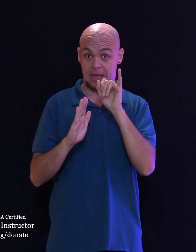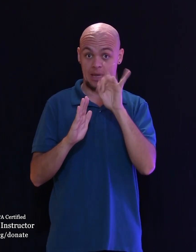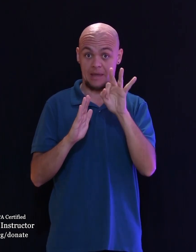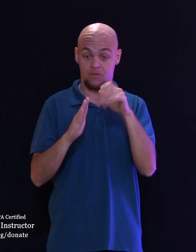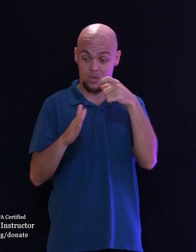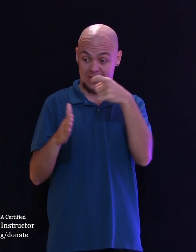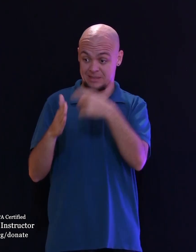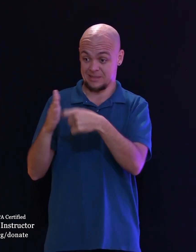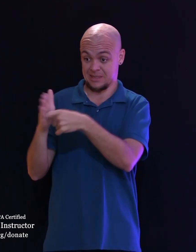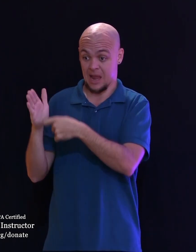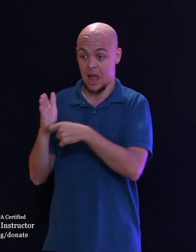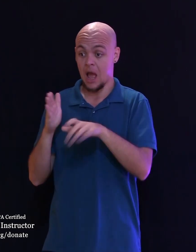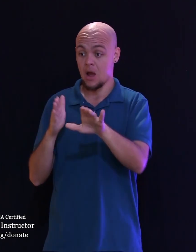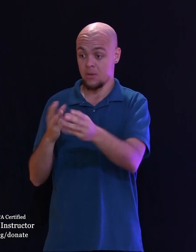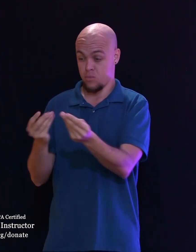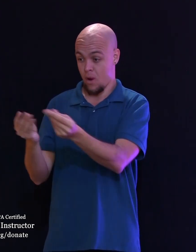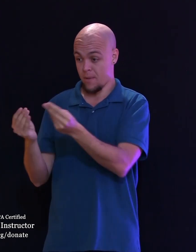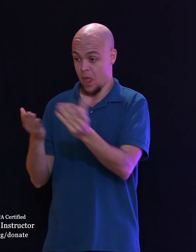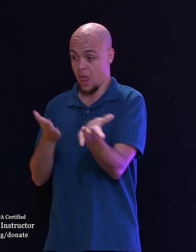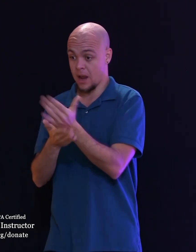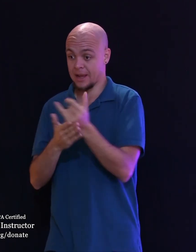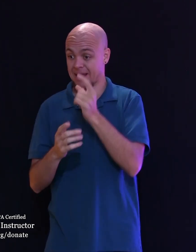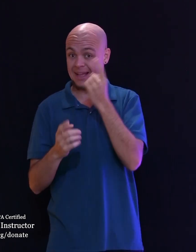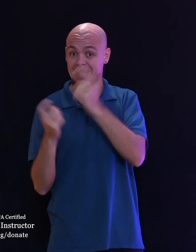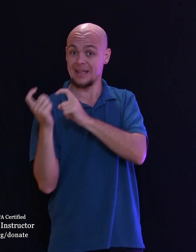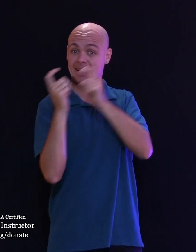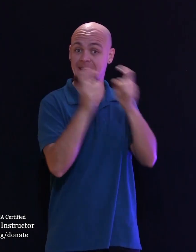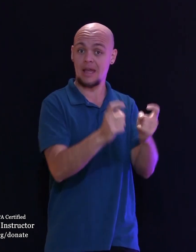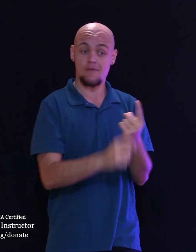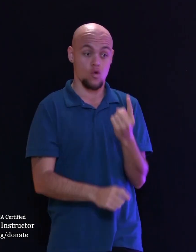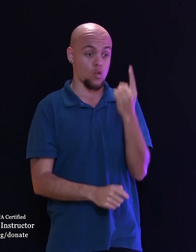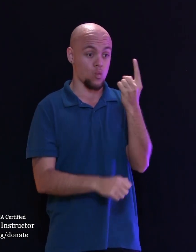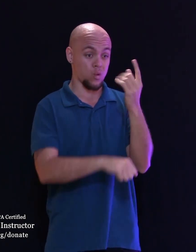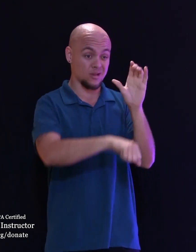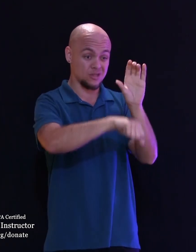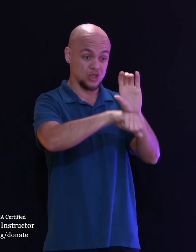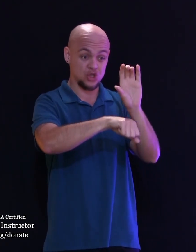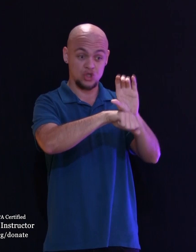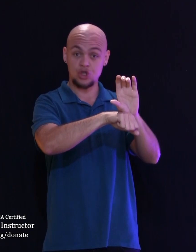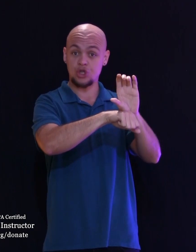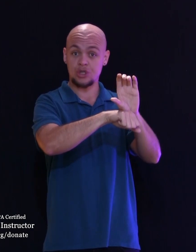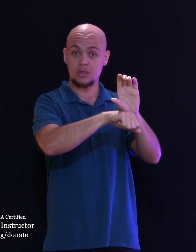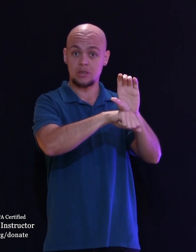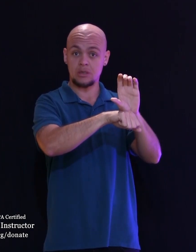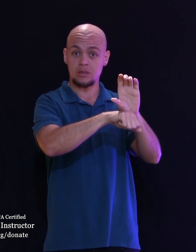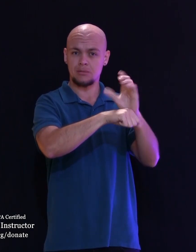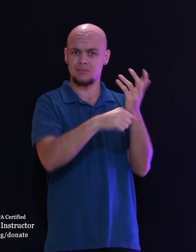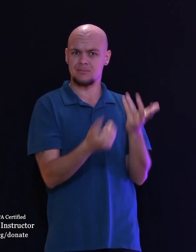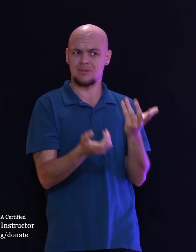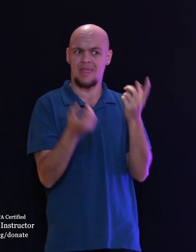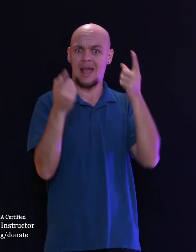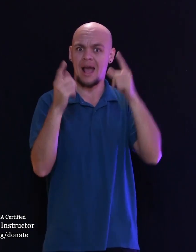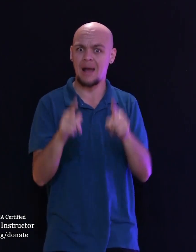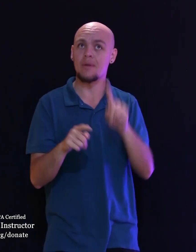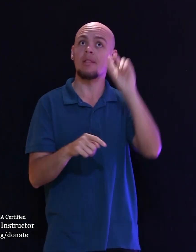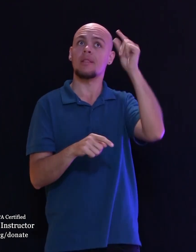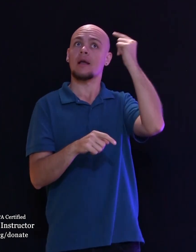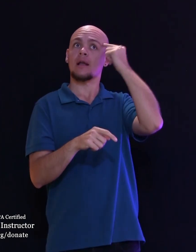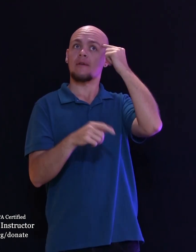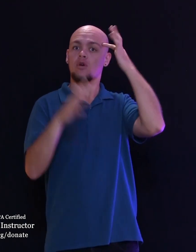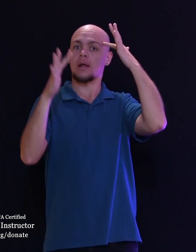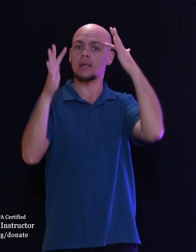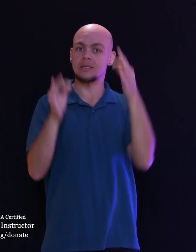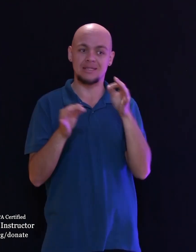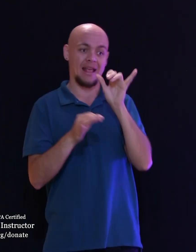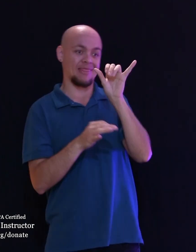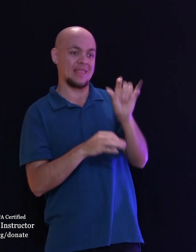if we tax property and give it to one particular church within our particular commonwealth, who's to say that the government won't then